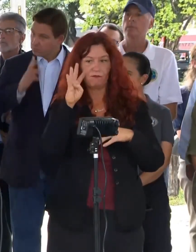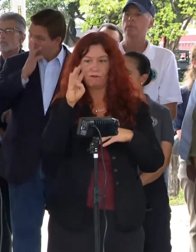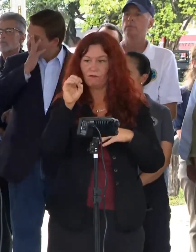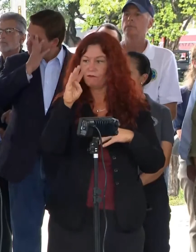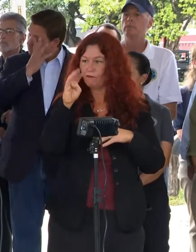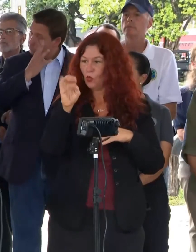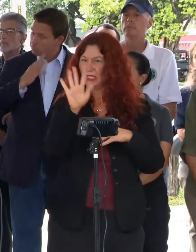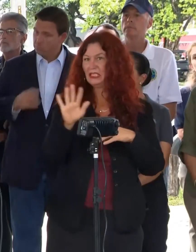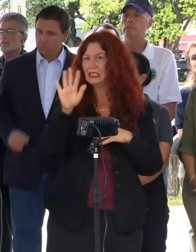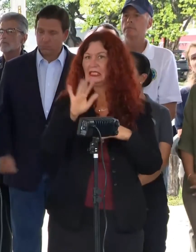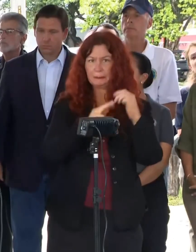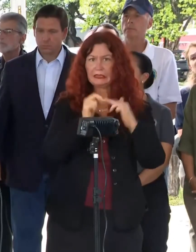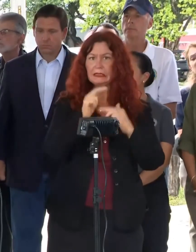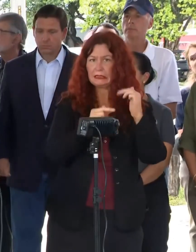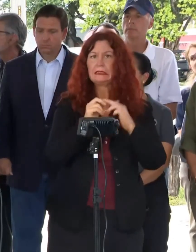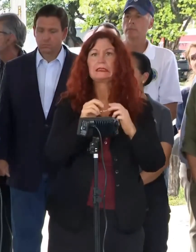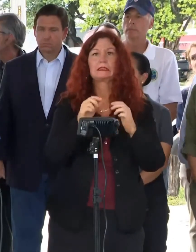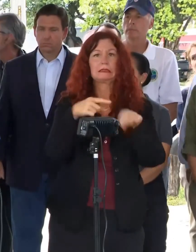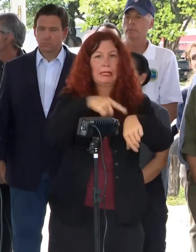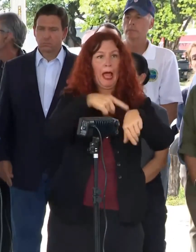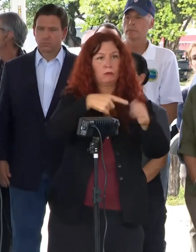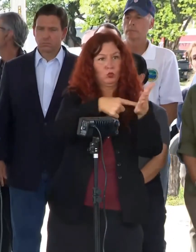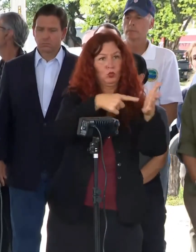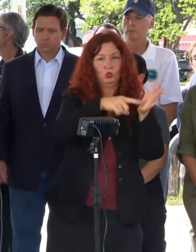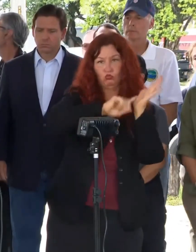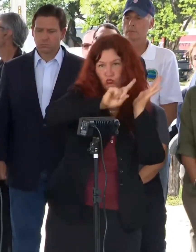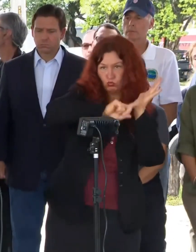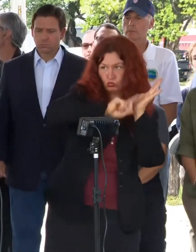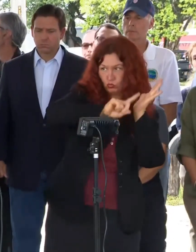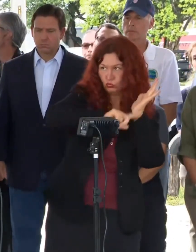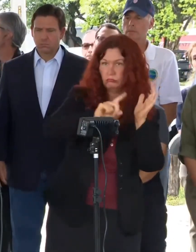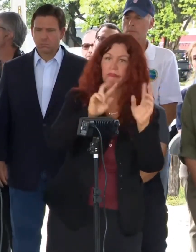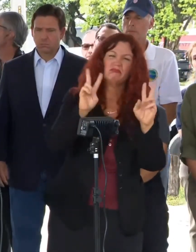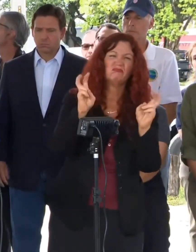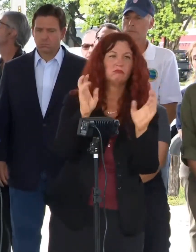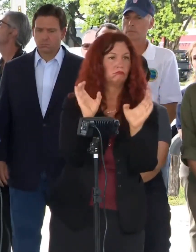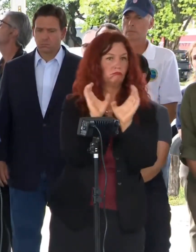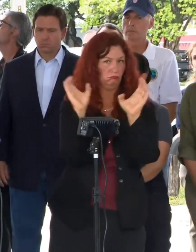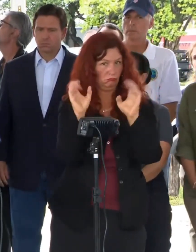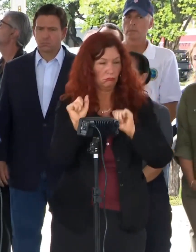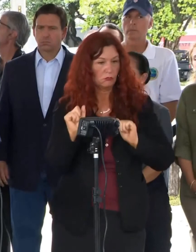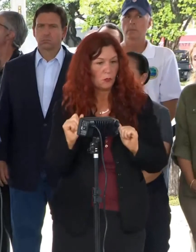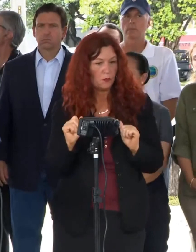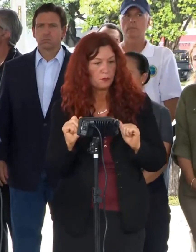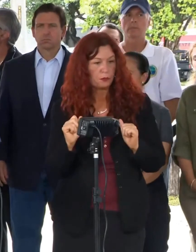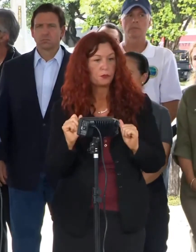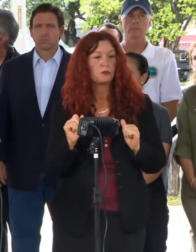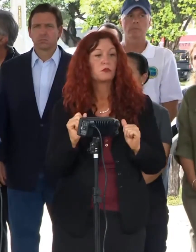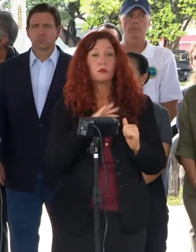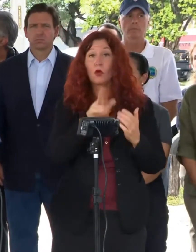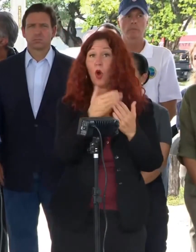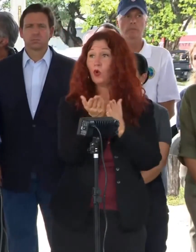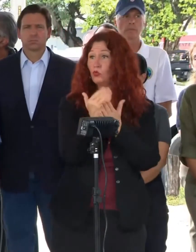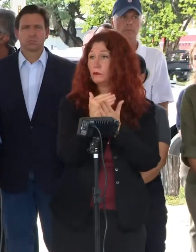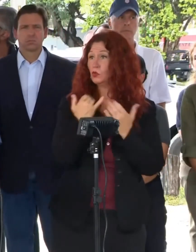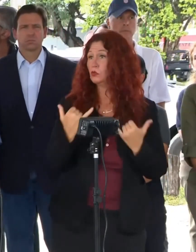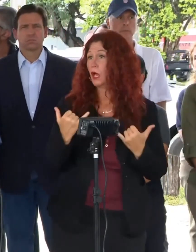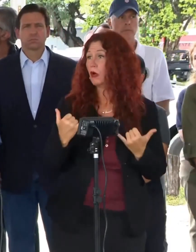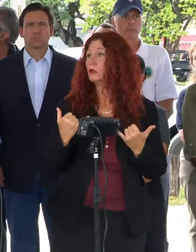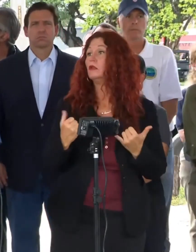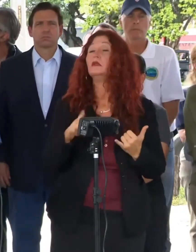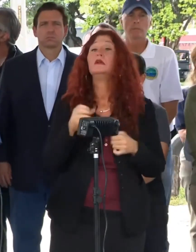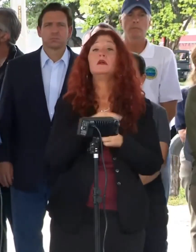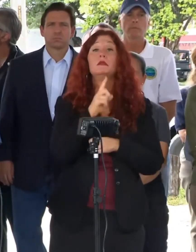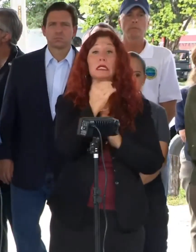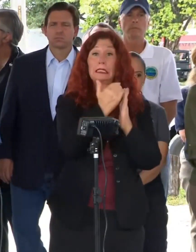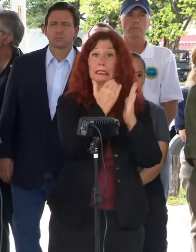due. They've all been under review. We produced a list of those that we find that need to